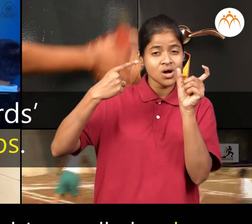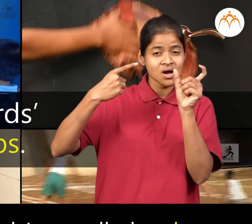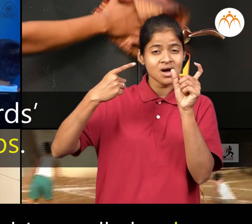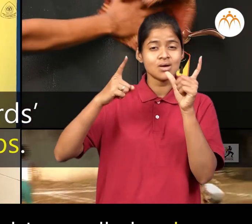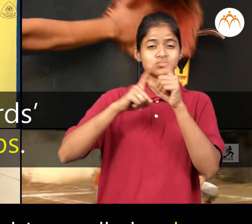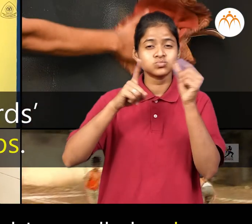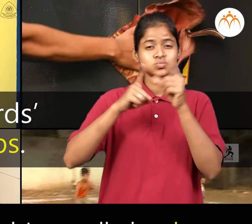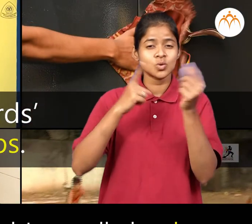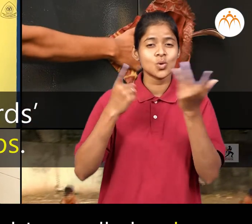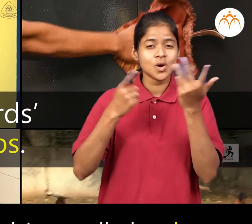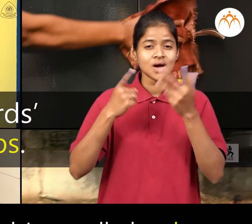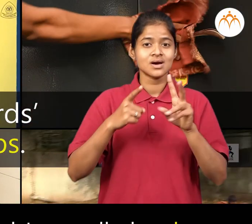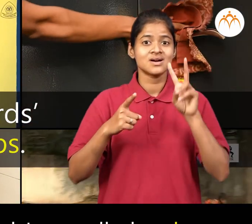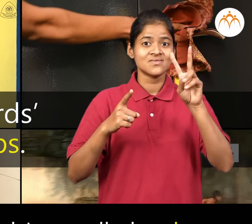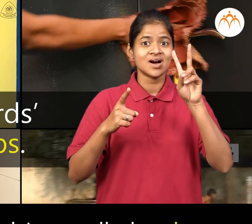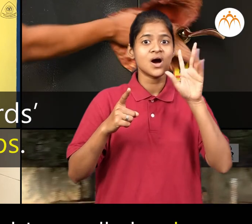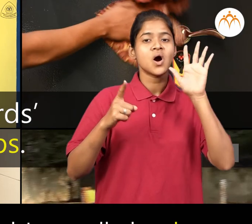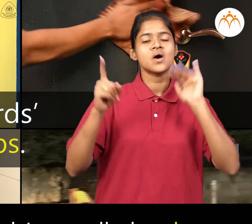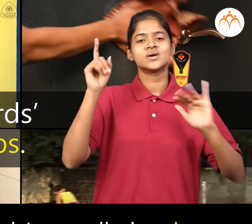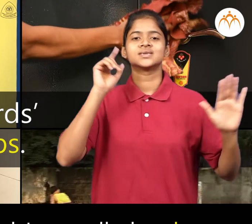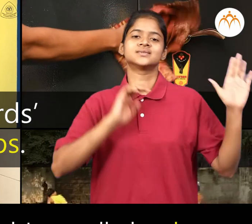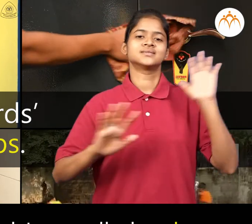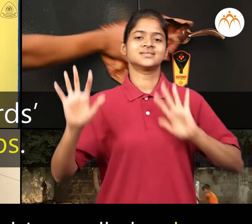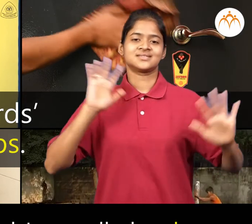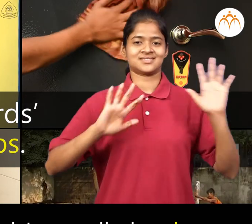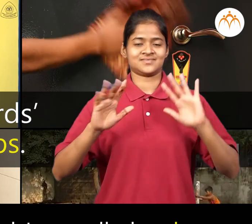words are called verbs.